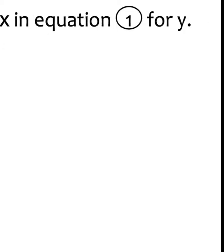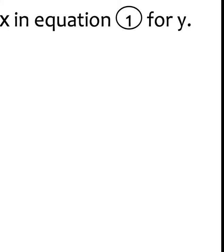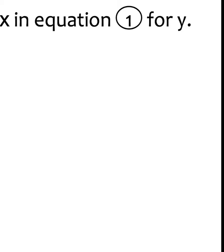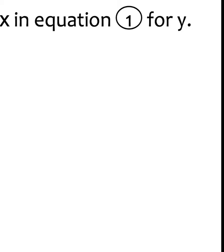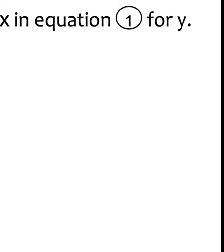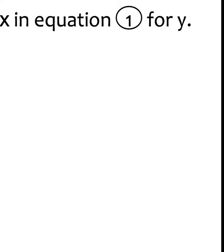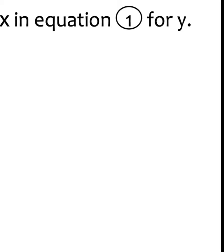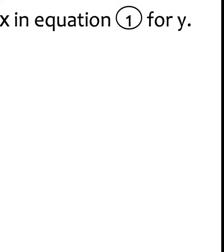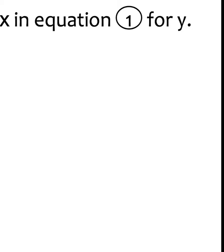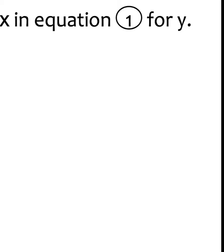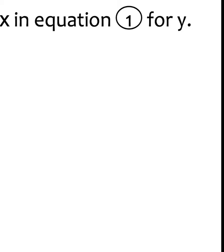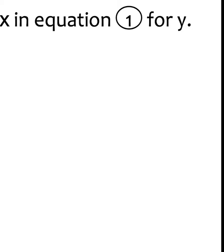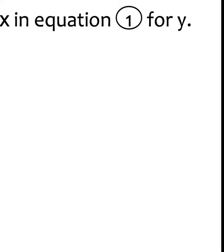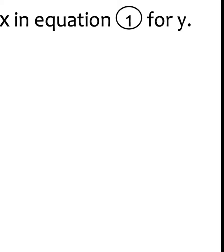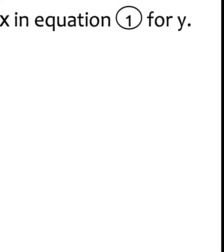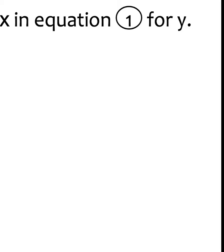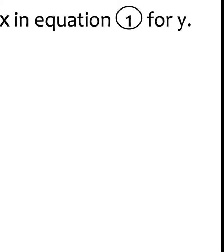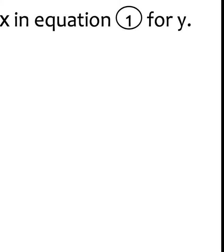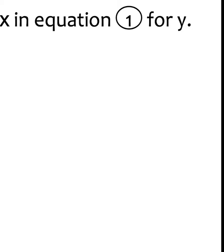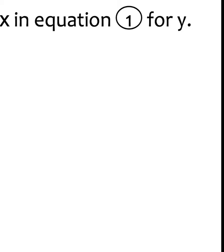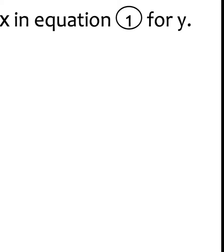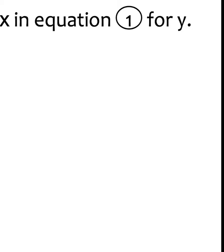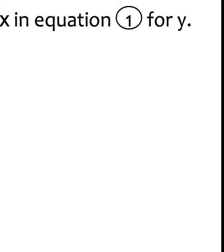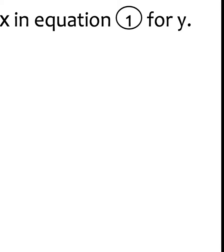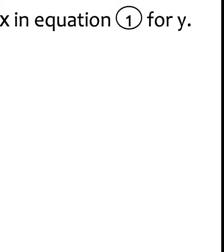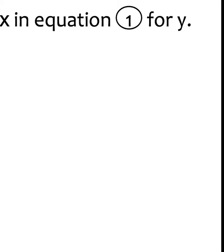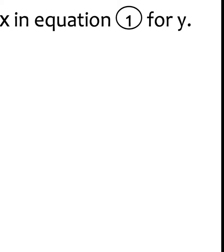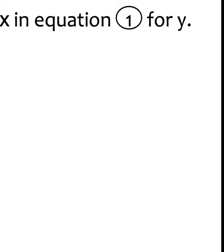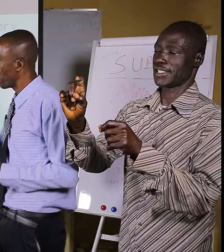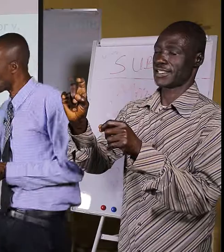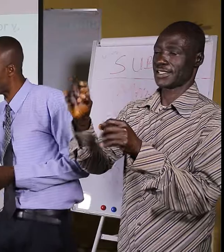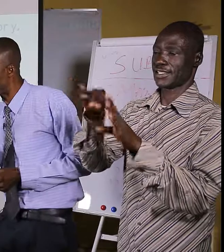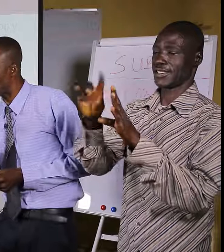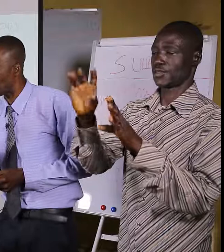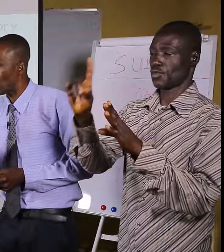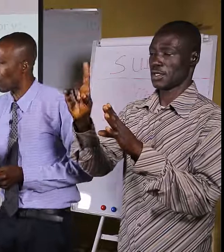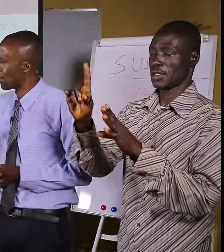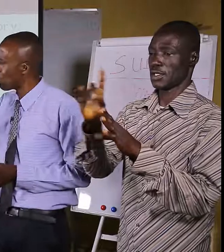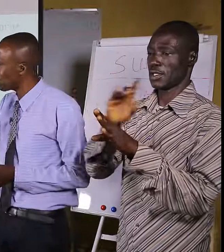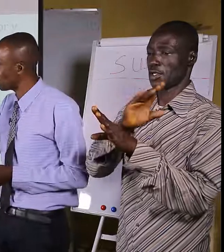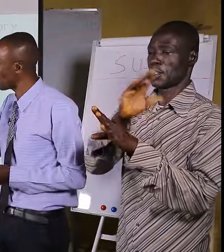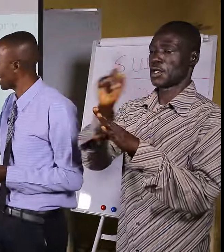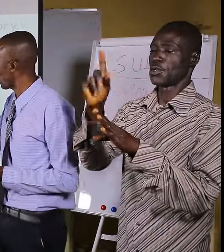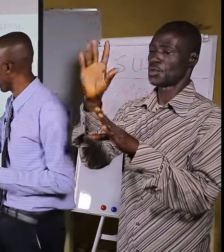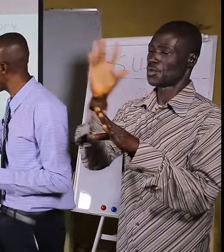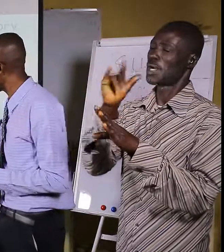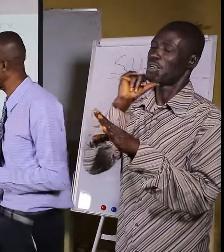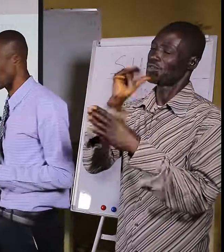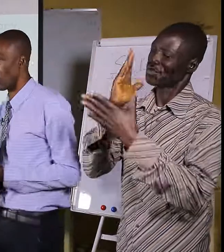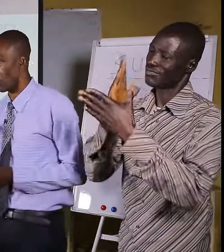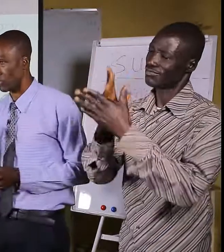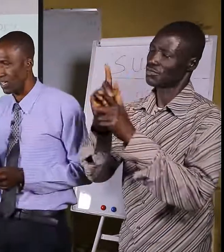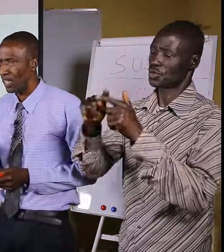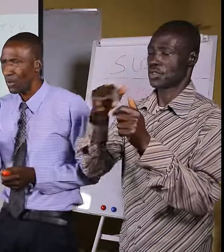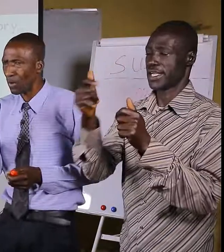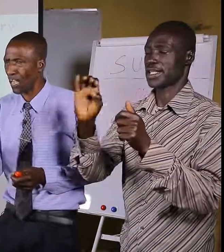So, we are to substitute the value of x in equation 1 for y. But don't forget, you are not restricted to any equation